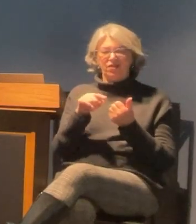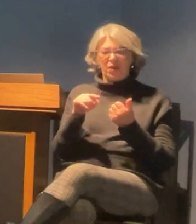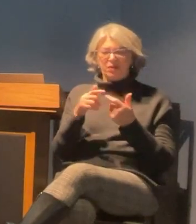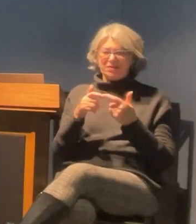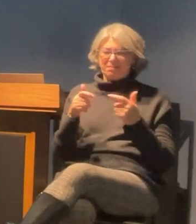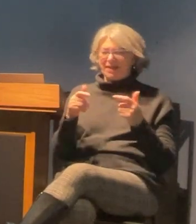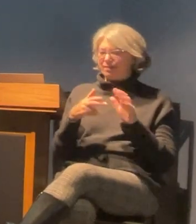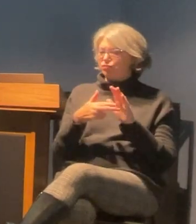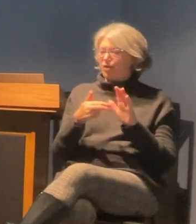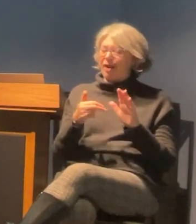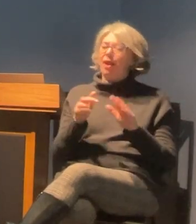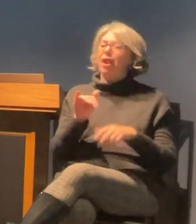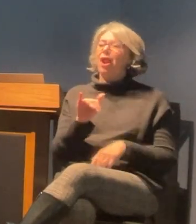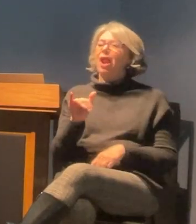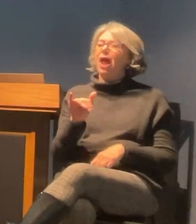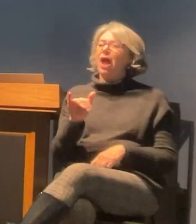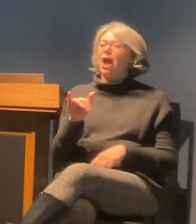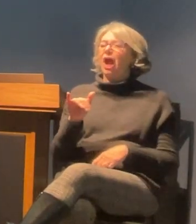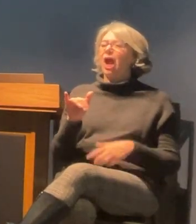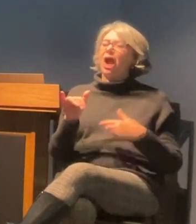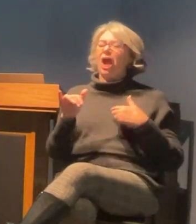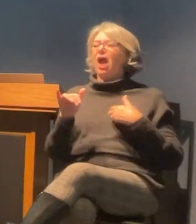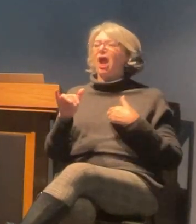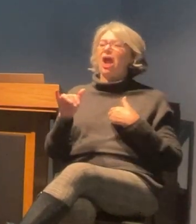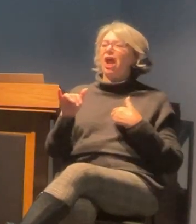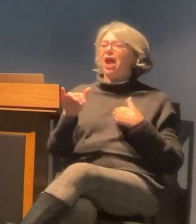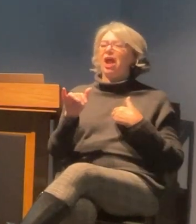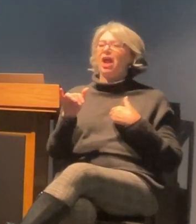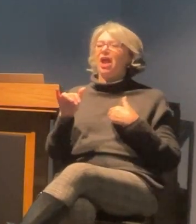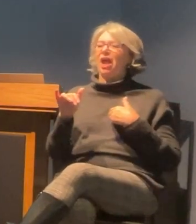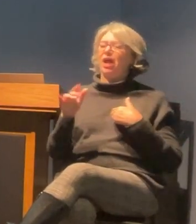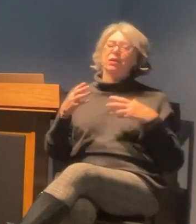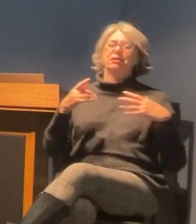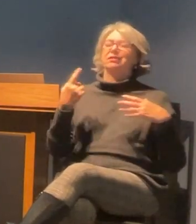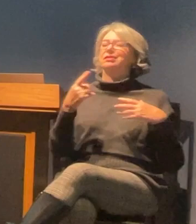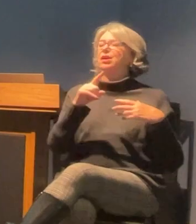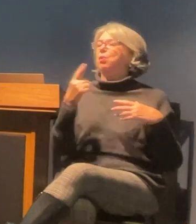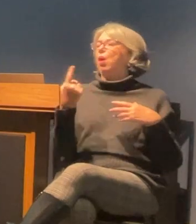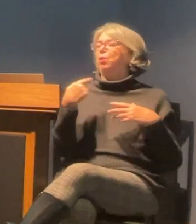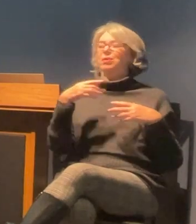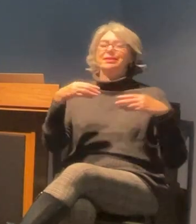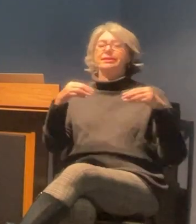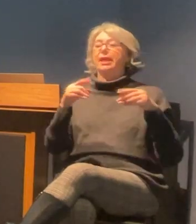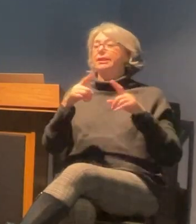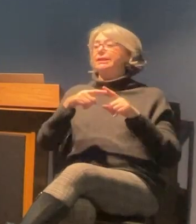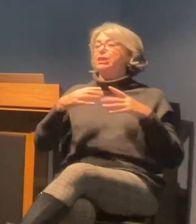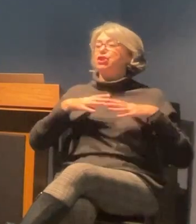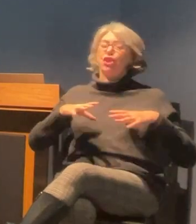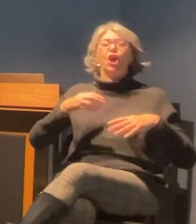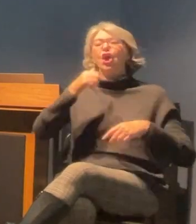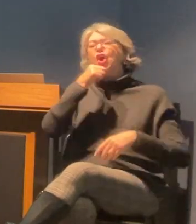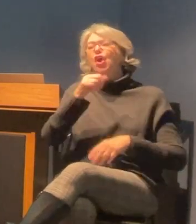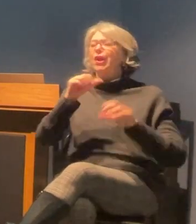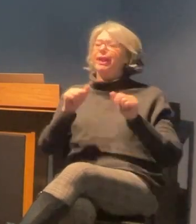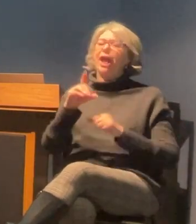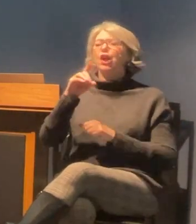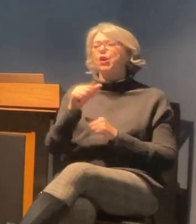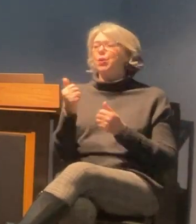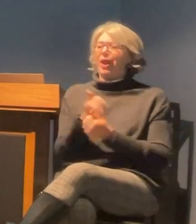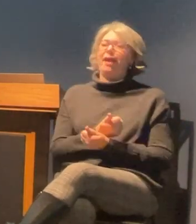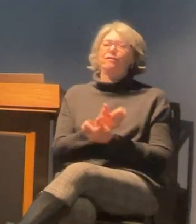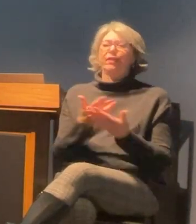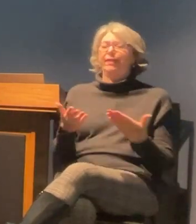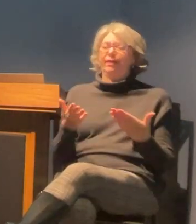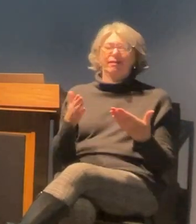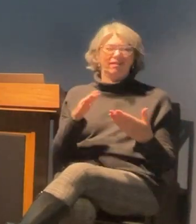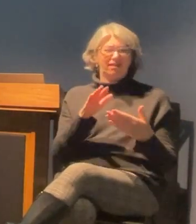big brands of like Zara will sell a t-shirt saying like girls can do everything, and